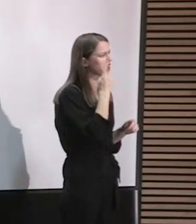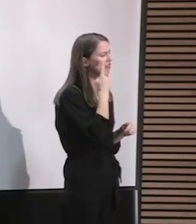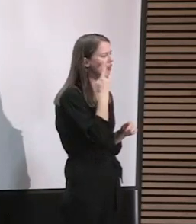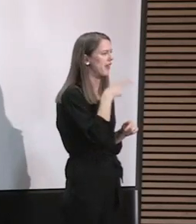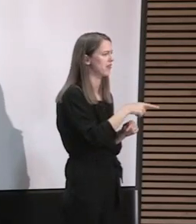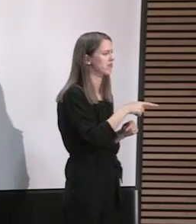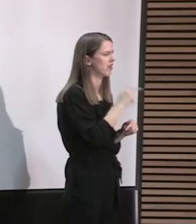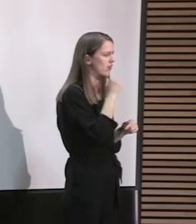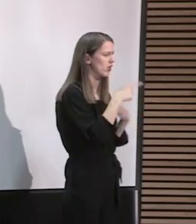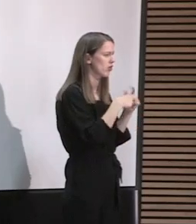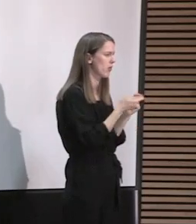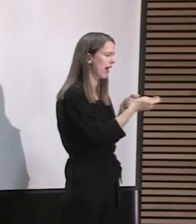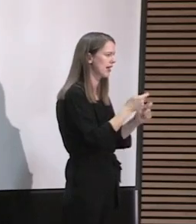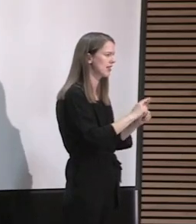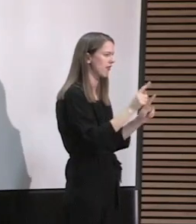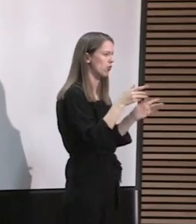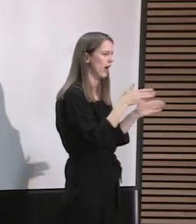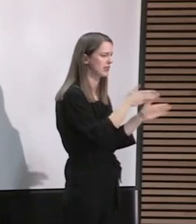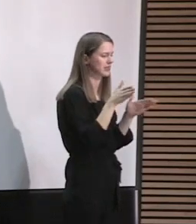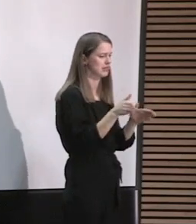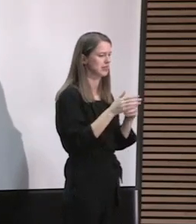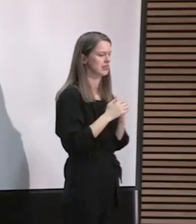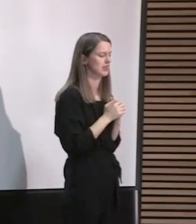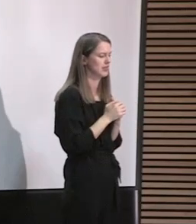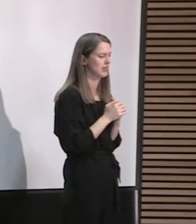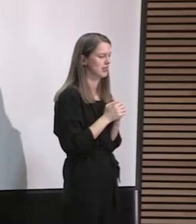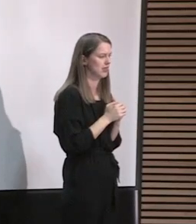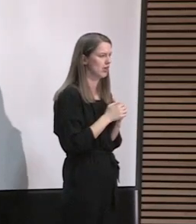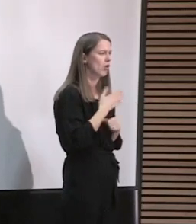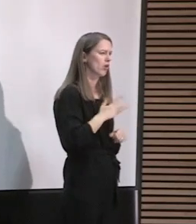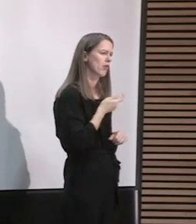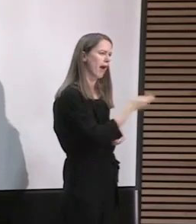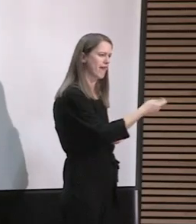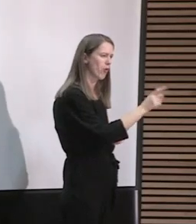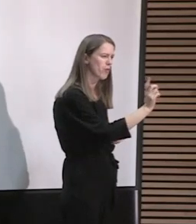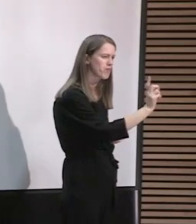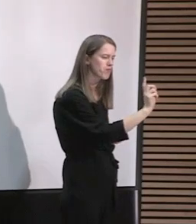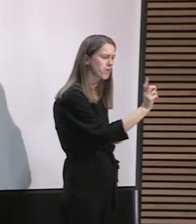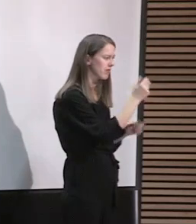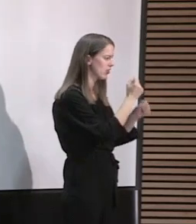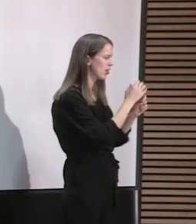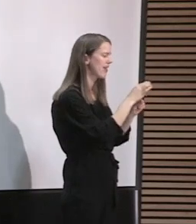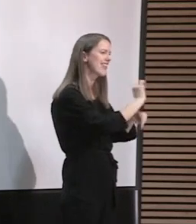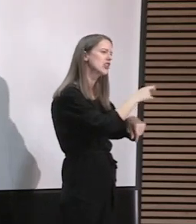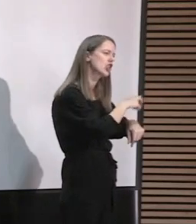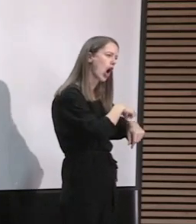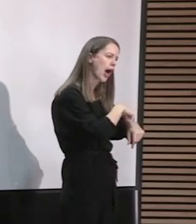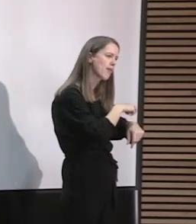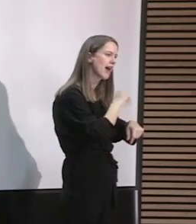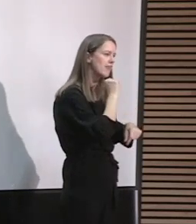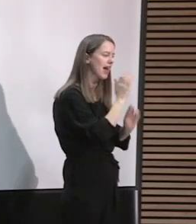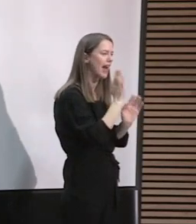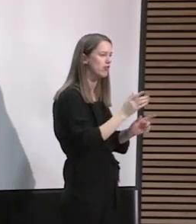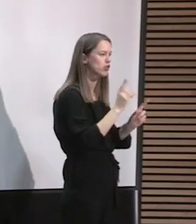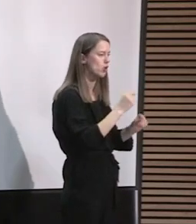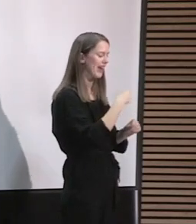to whether we continue to pay a differential payment. What we're wanting to pay for, though, is GPs' time where they are having to